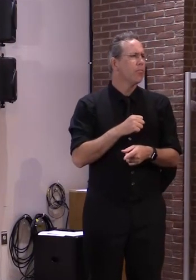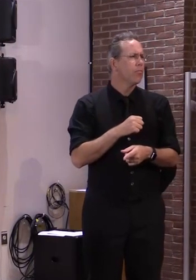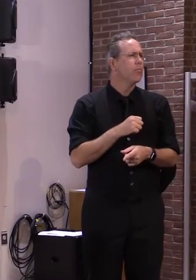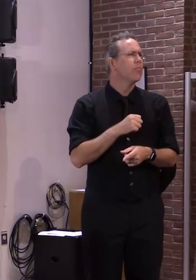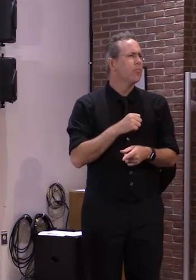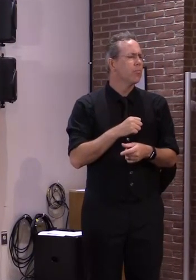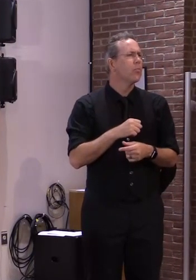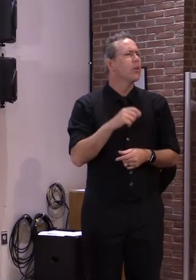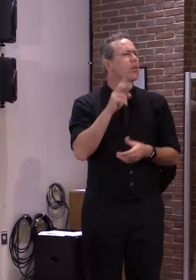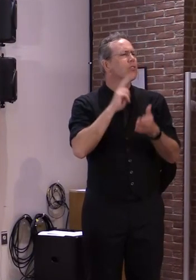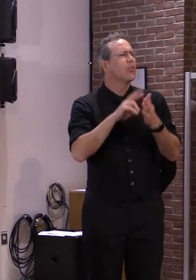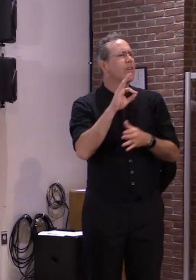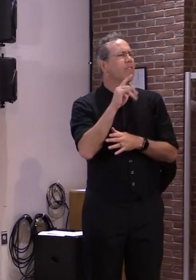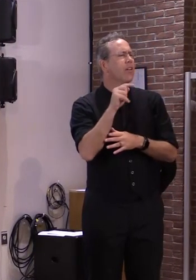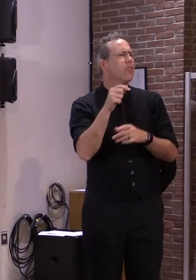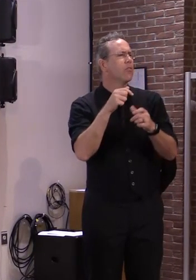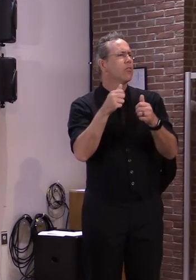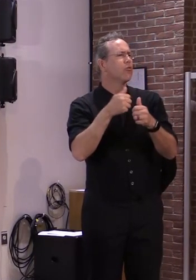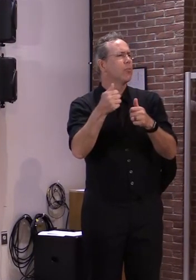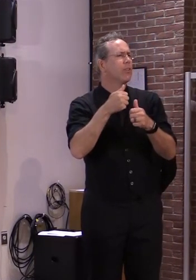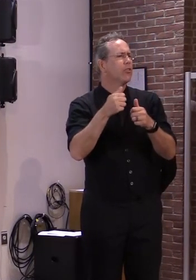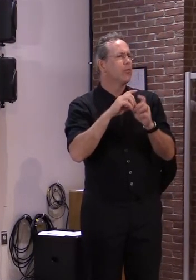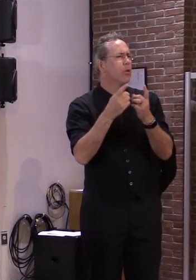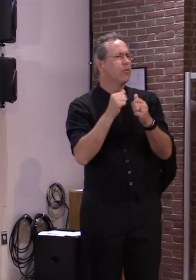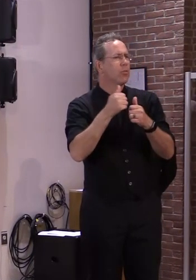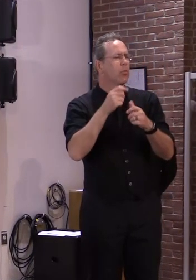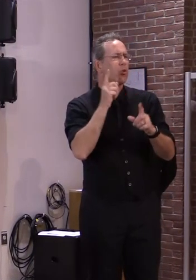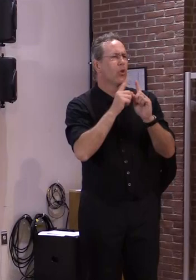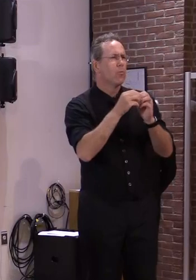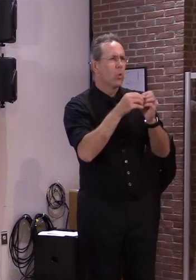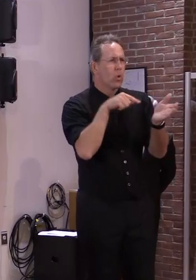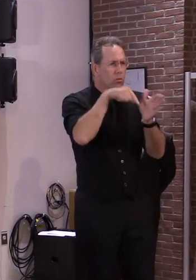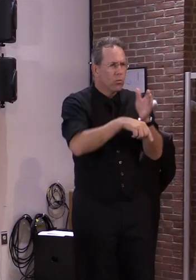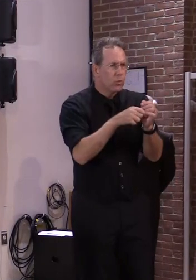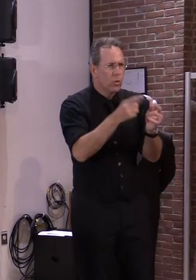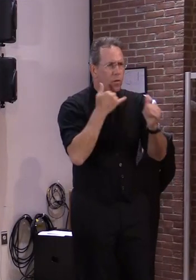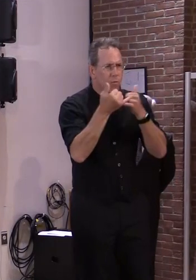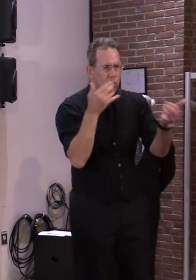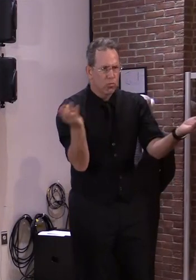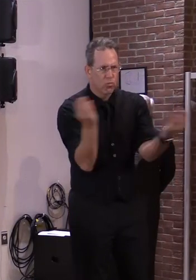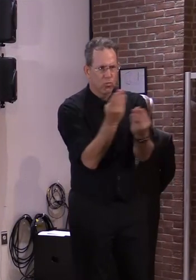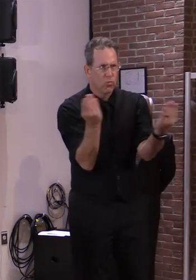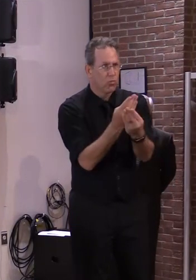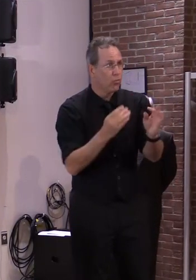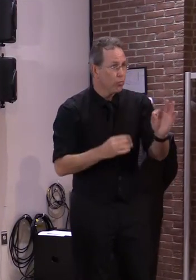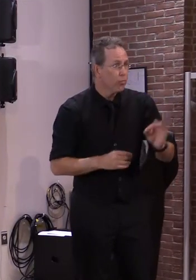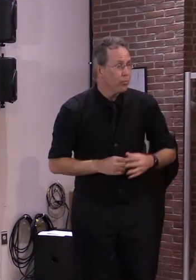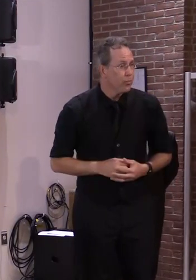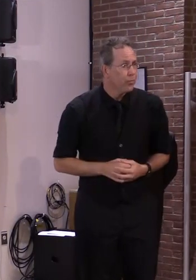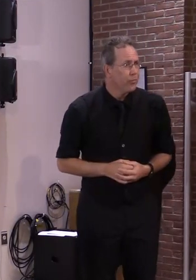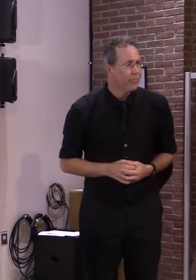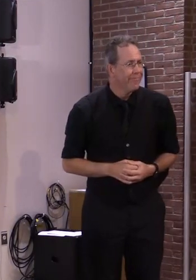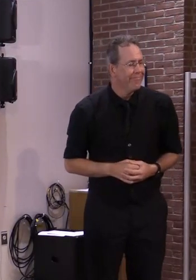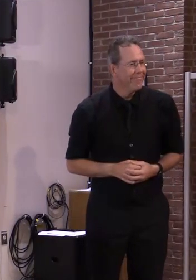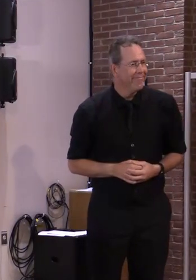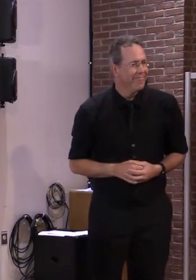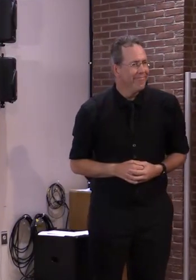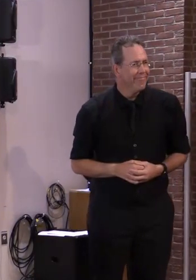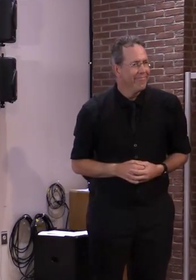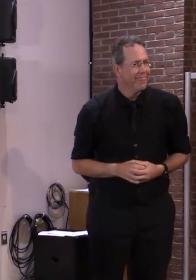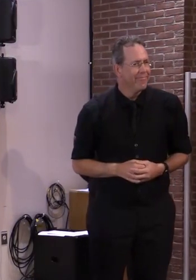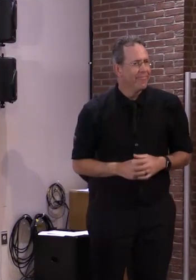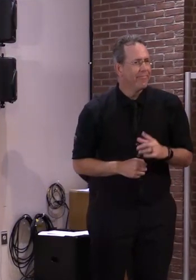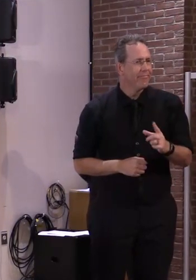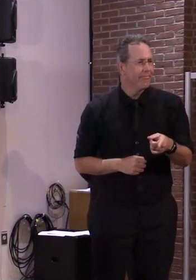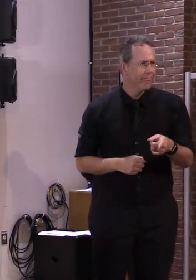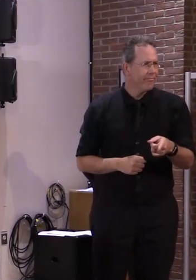Thanks very much. I'd love to hear from you. He's always very helpful, and appreciate your answer. Okay. That's all I have. Thank you. Tim McQuiston, Vermont